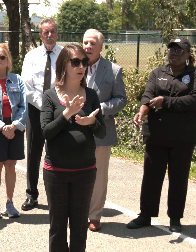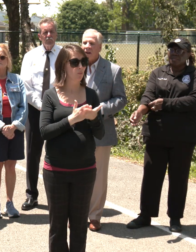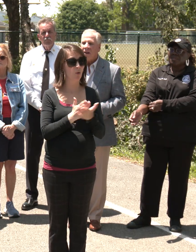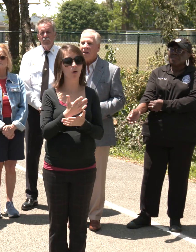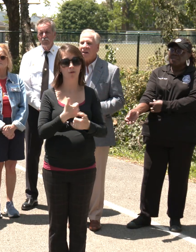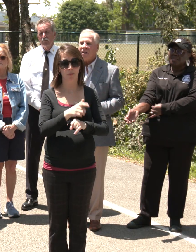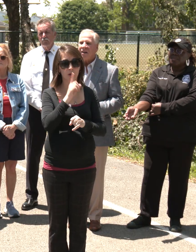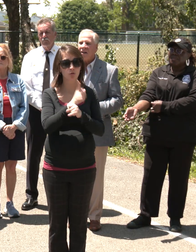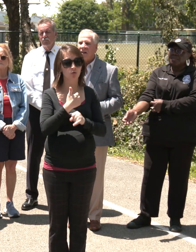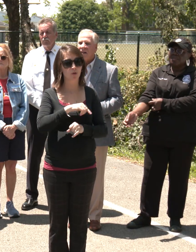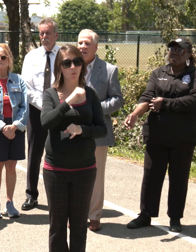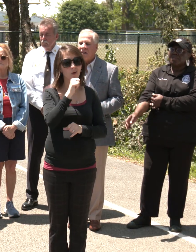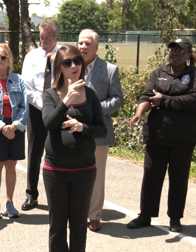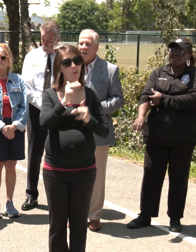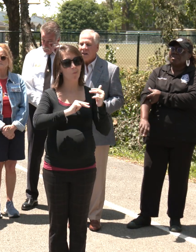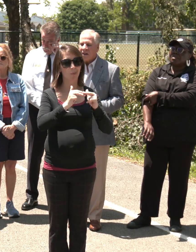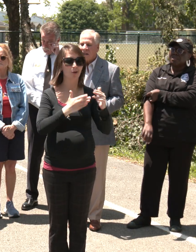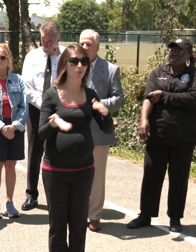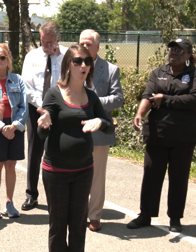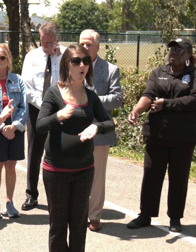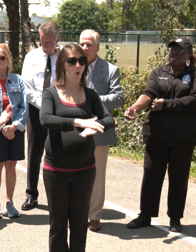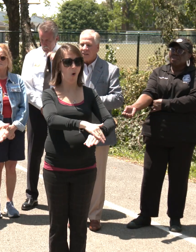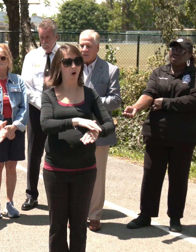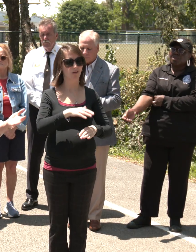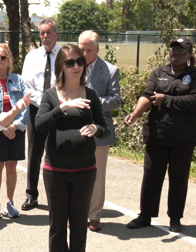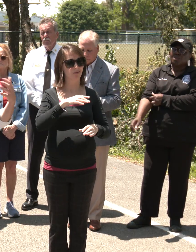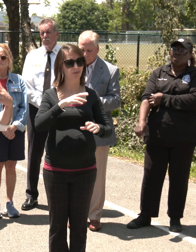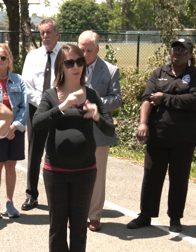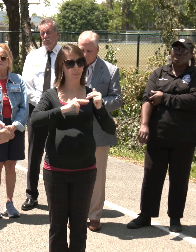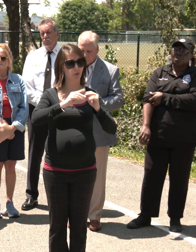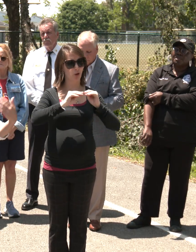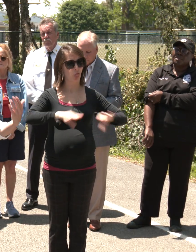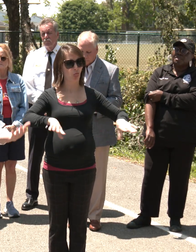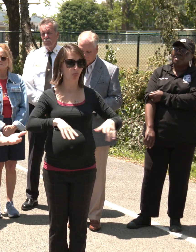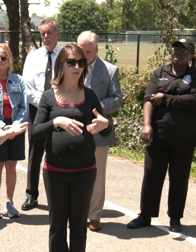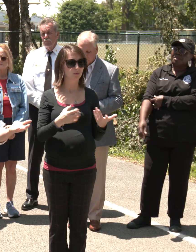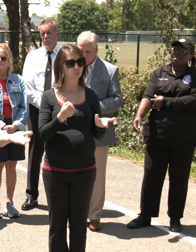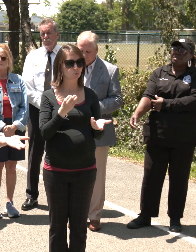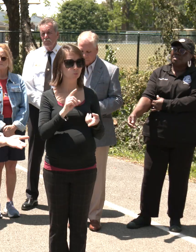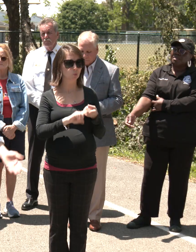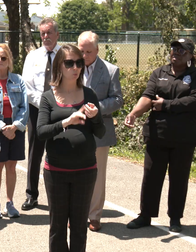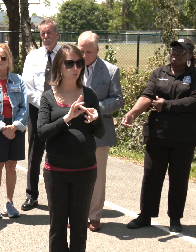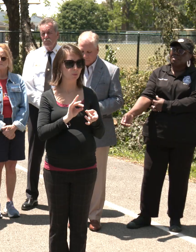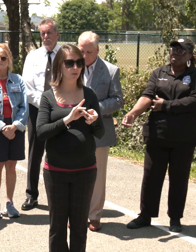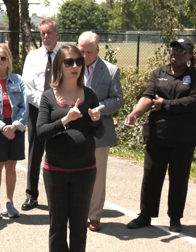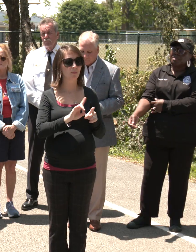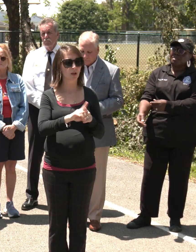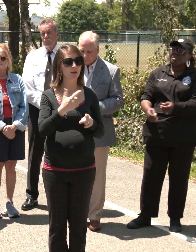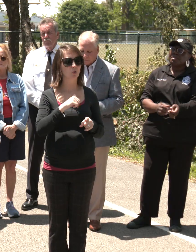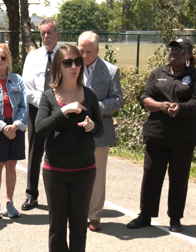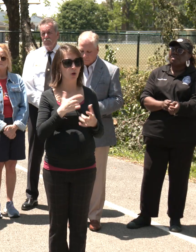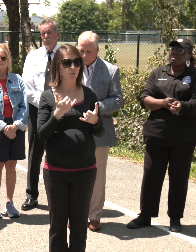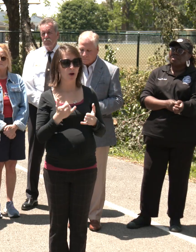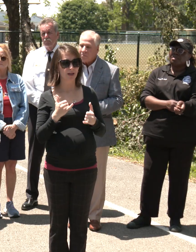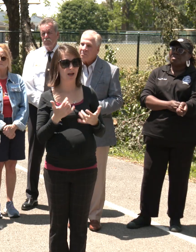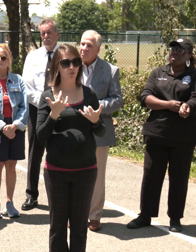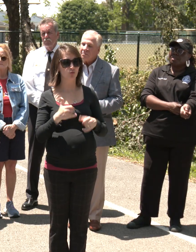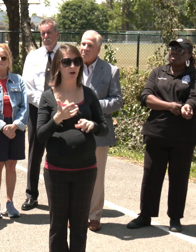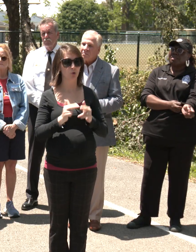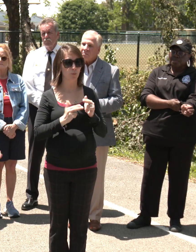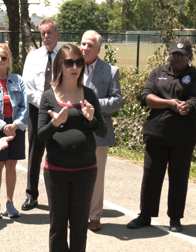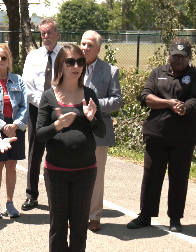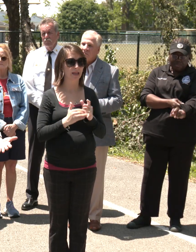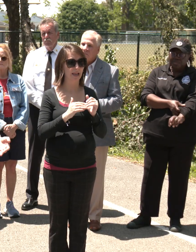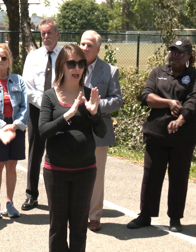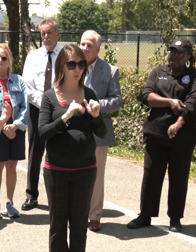sure that we're not building on top of the rubble, so to speak. But we are positioning us to rebuild housing and